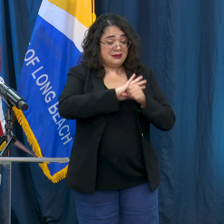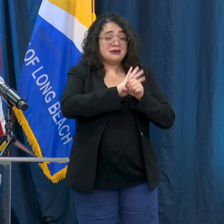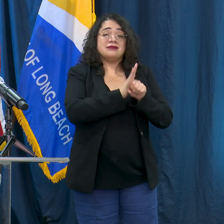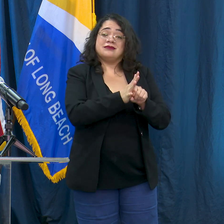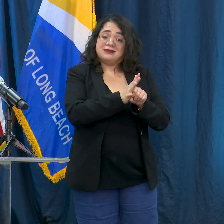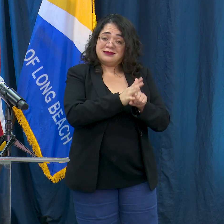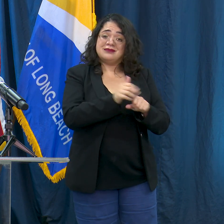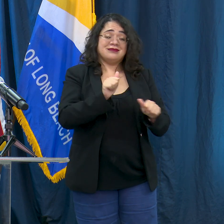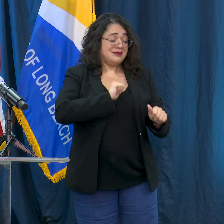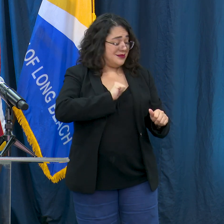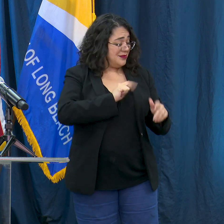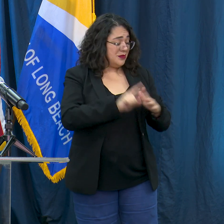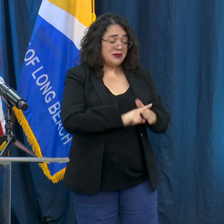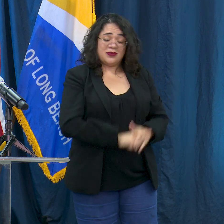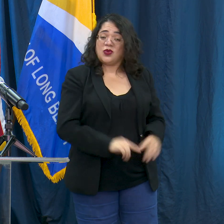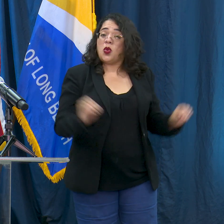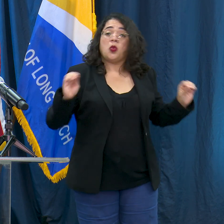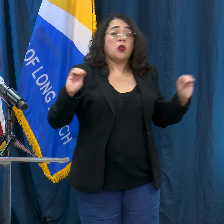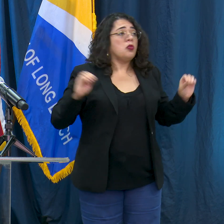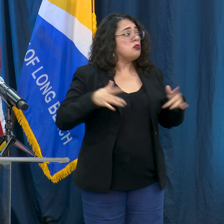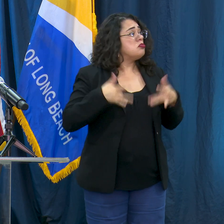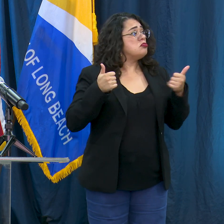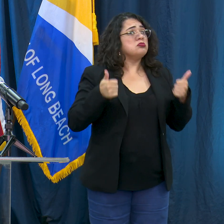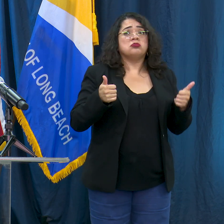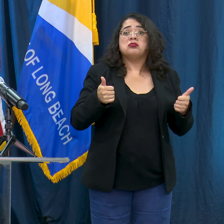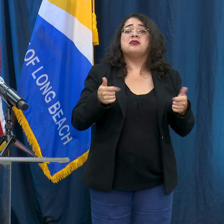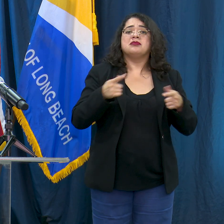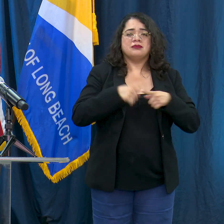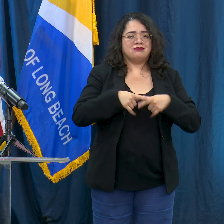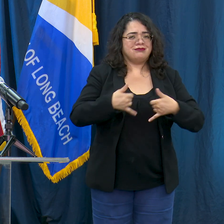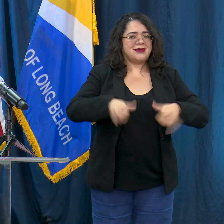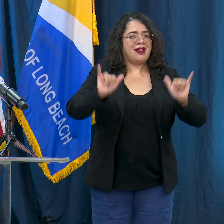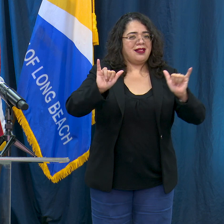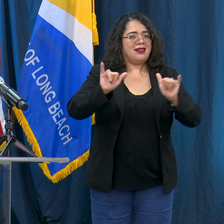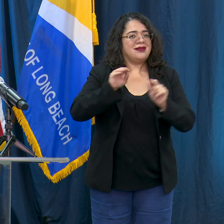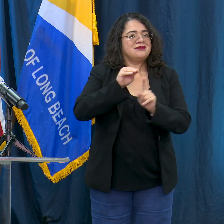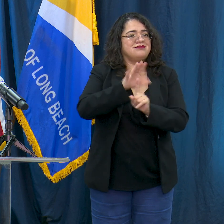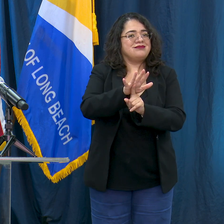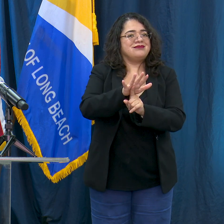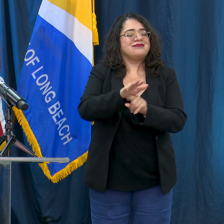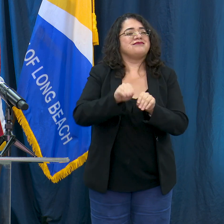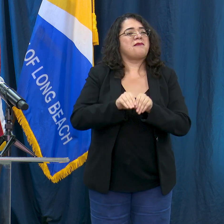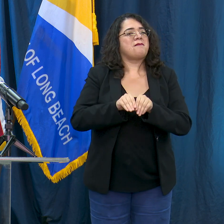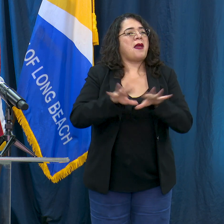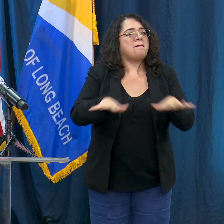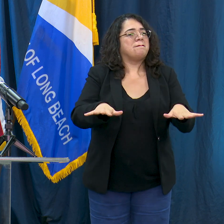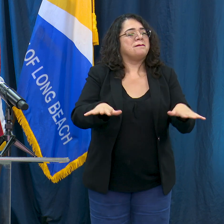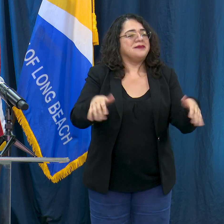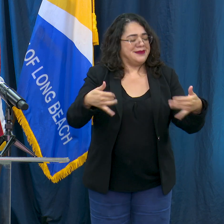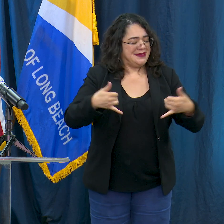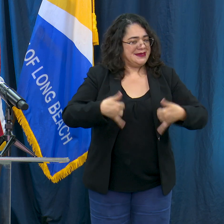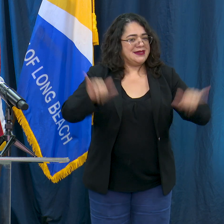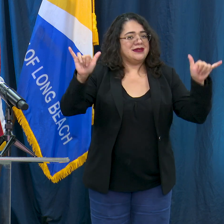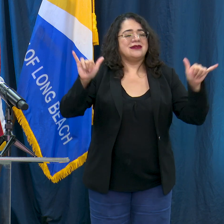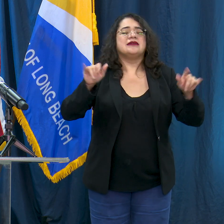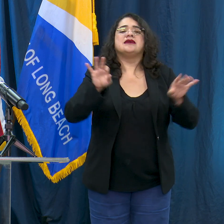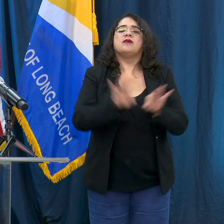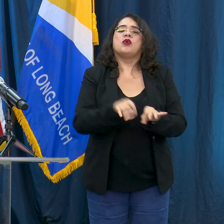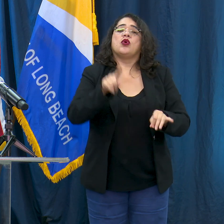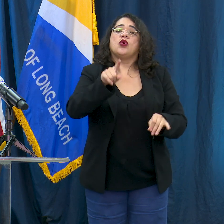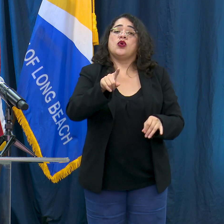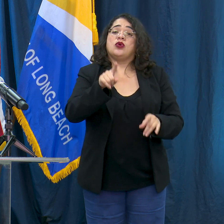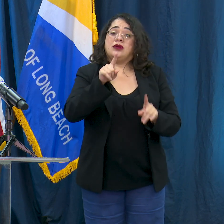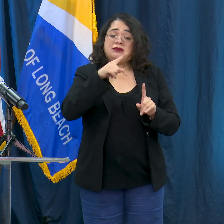if you are asymptomatic. And so we want to make sure that, that people are following those quarantine and isolation orders. So if